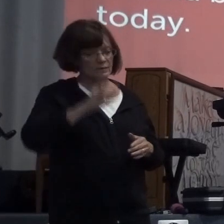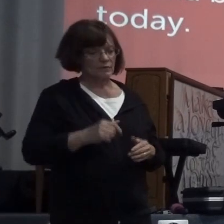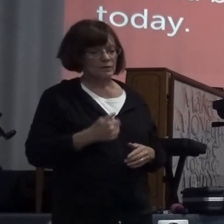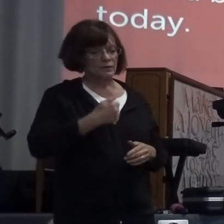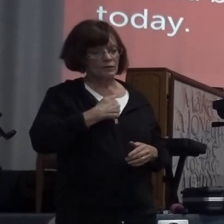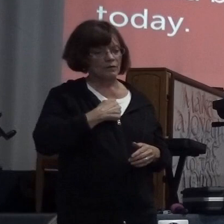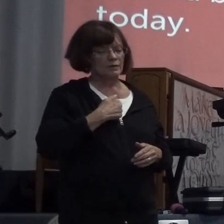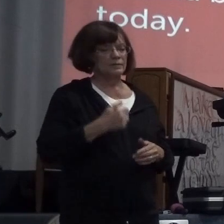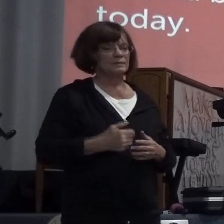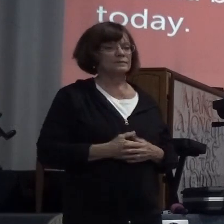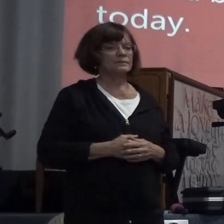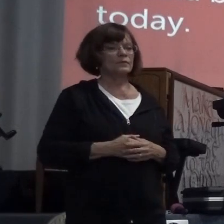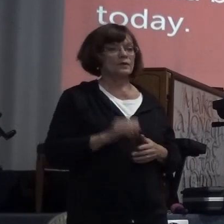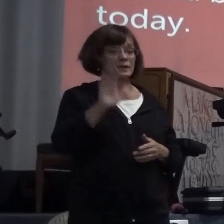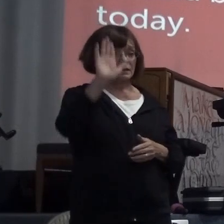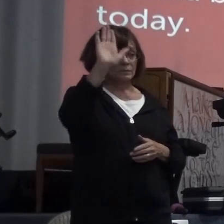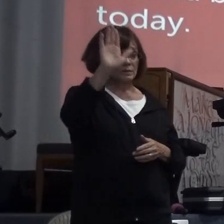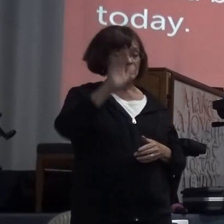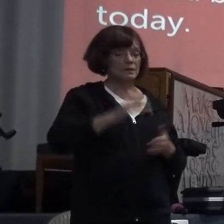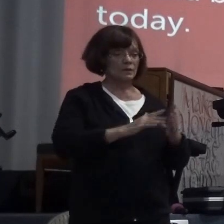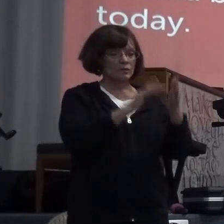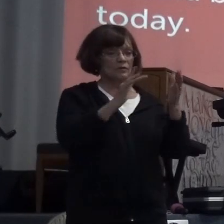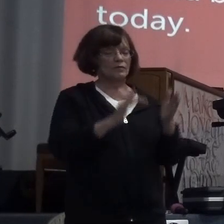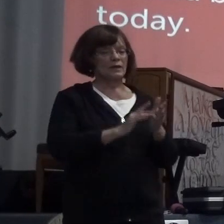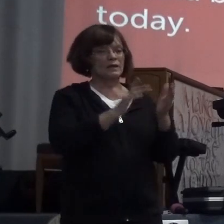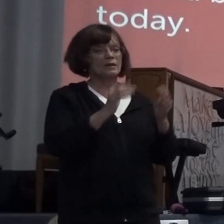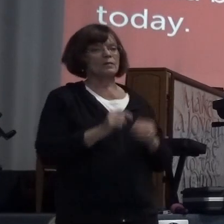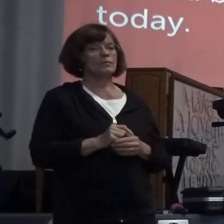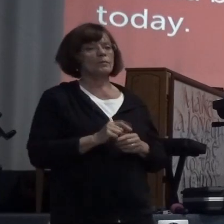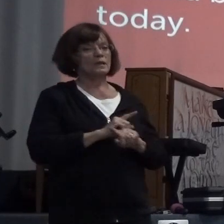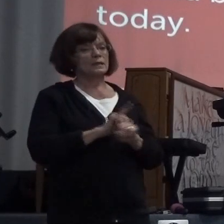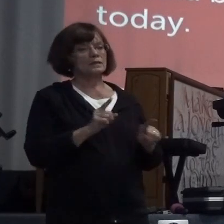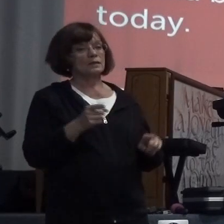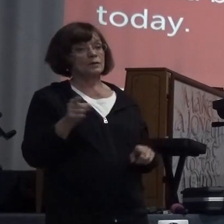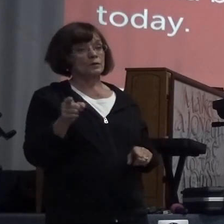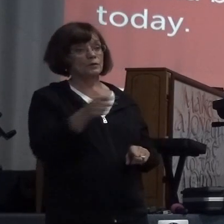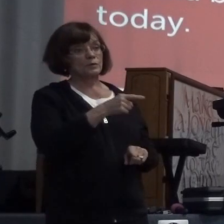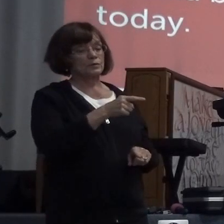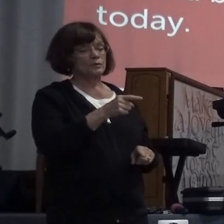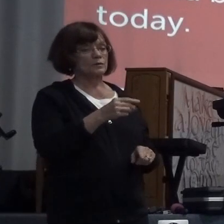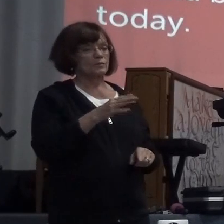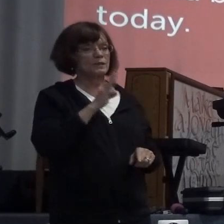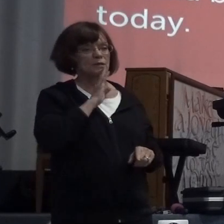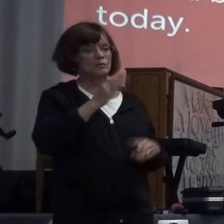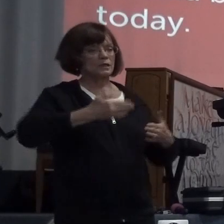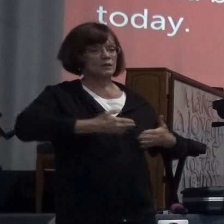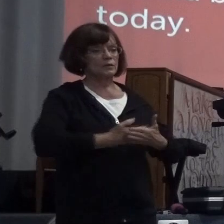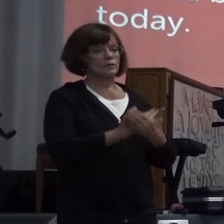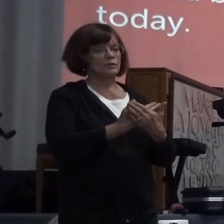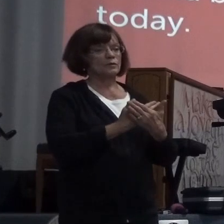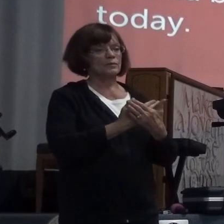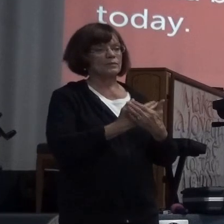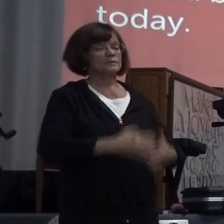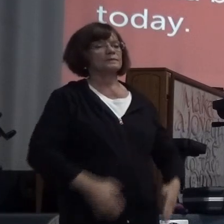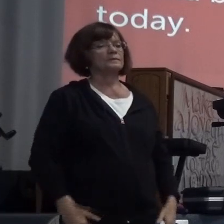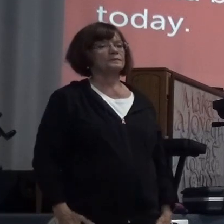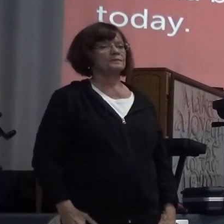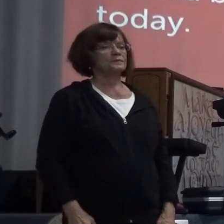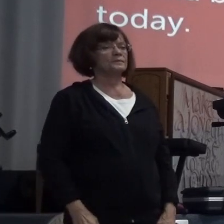benefit. For him to be glorified and for you to be refined and conformed to the image of his son.